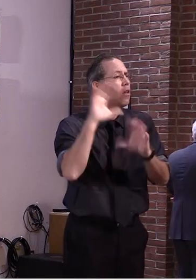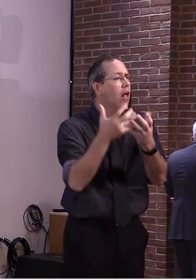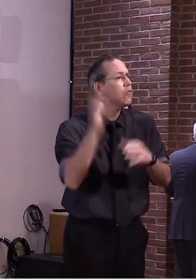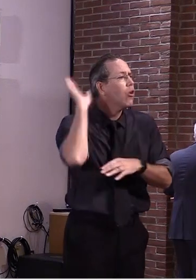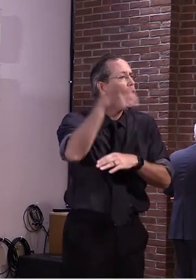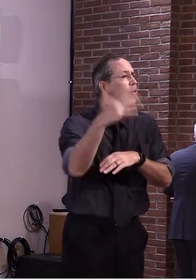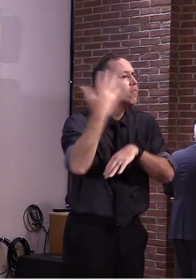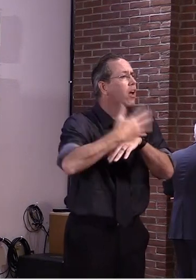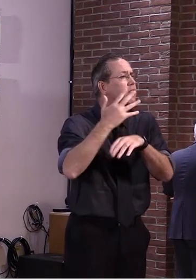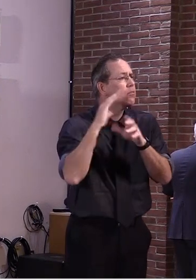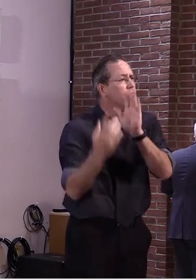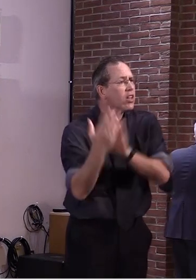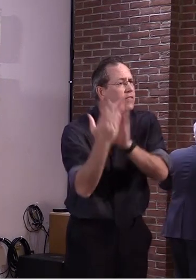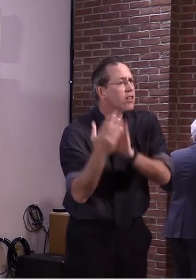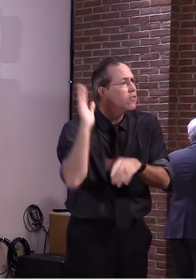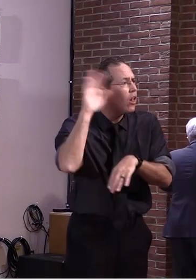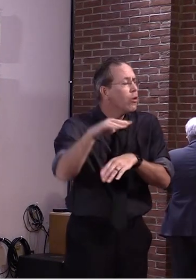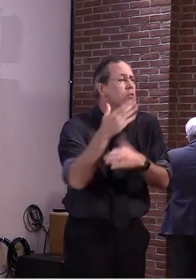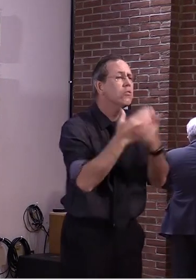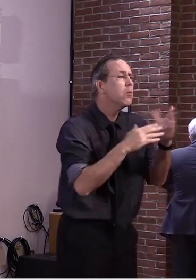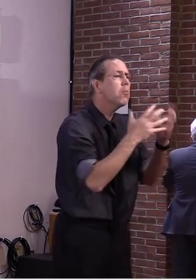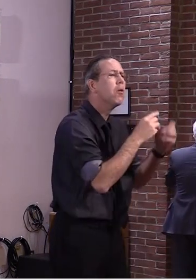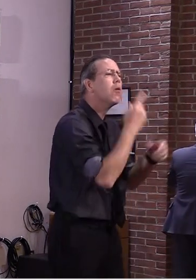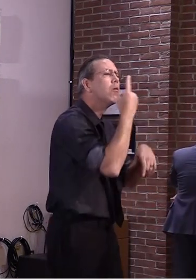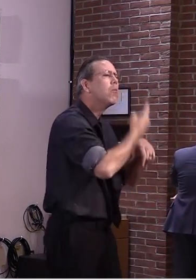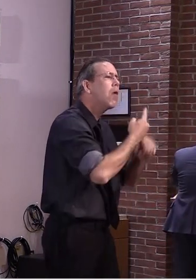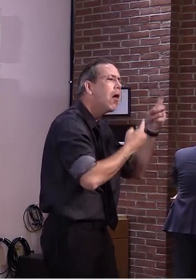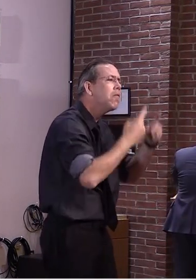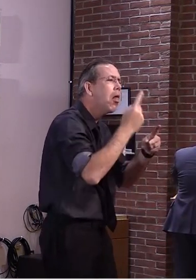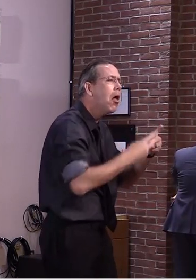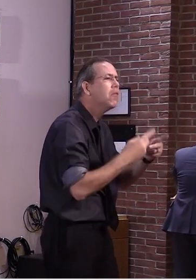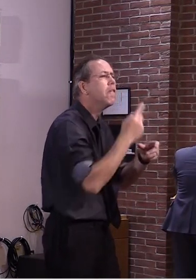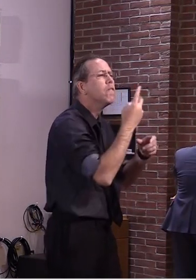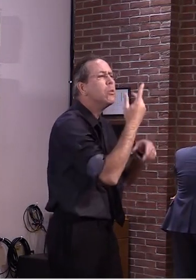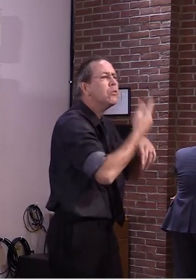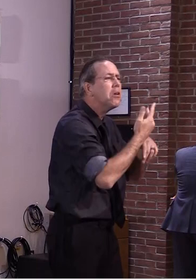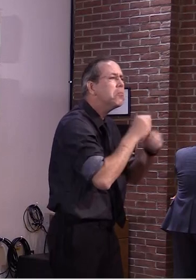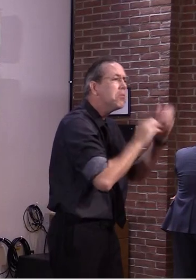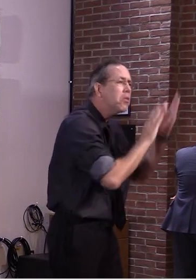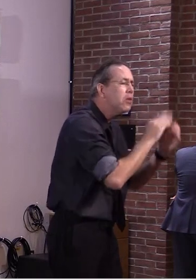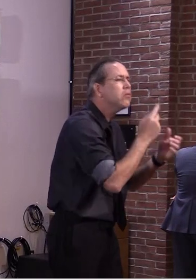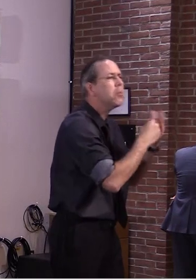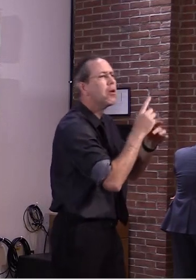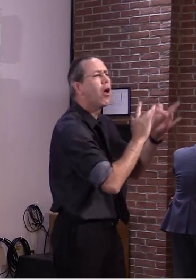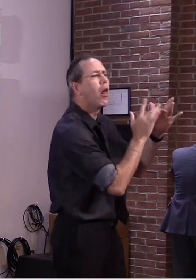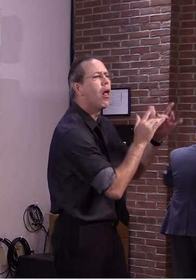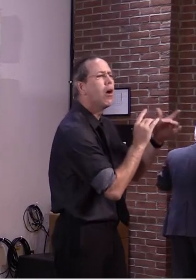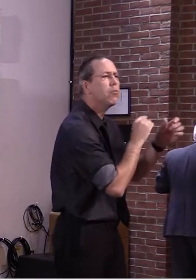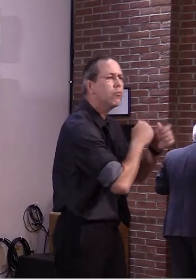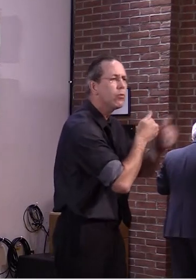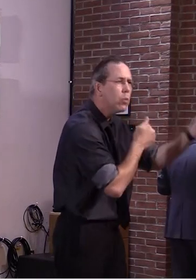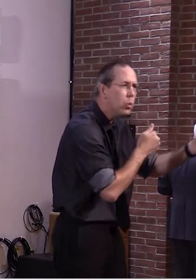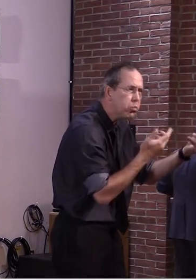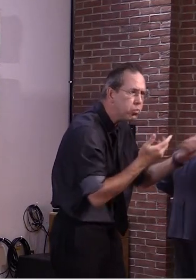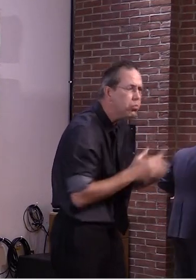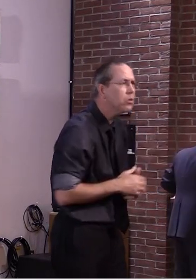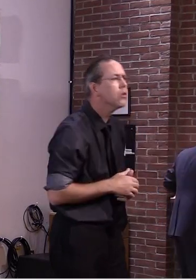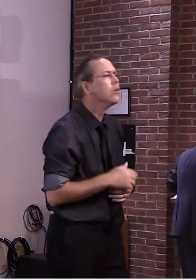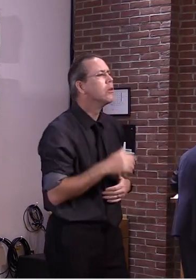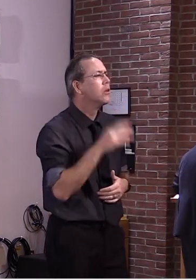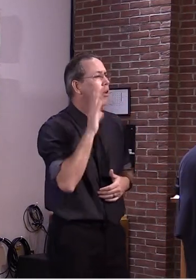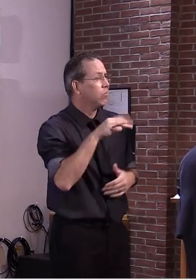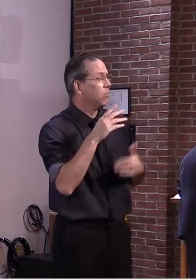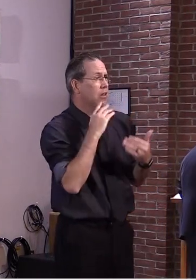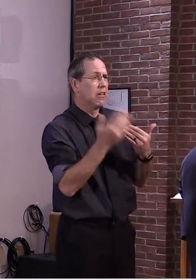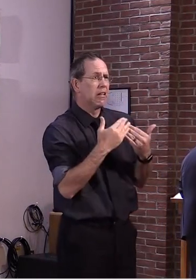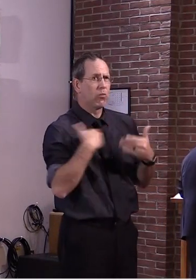know this hasn't been easy on anyone, but my hope is that by giving schools flexibility,